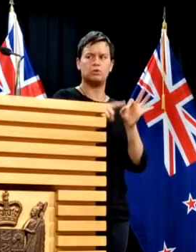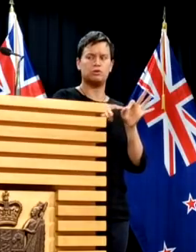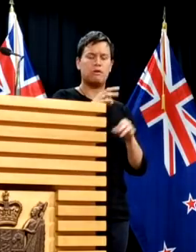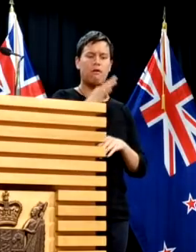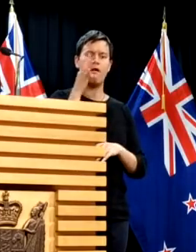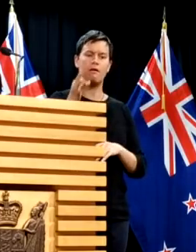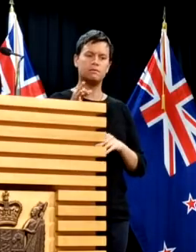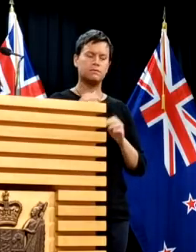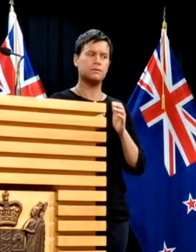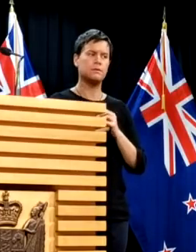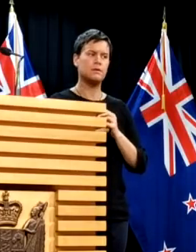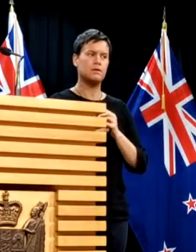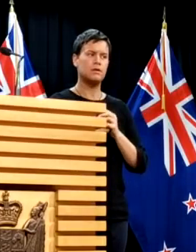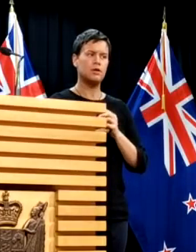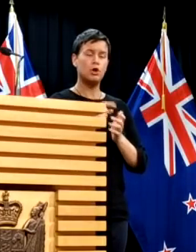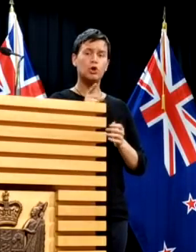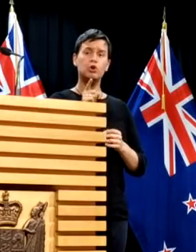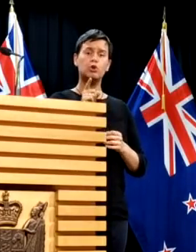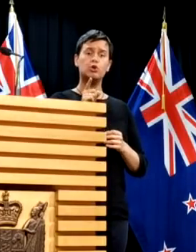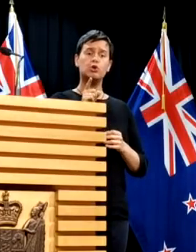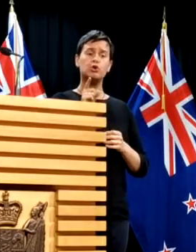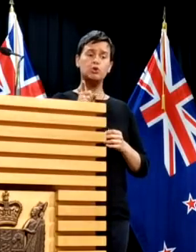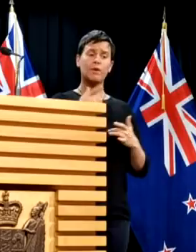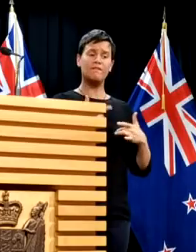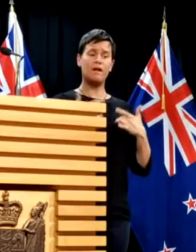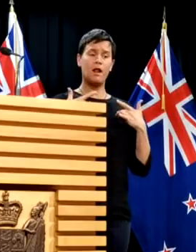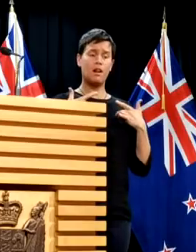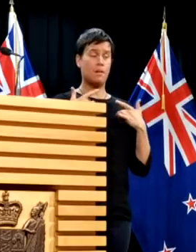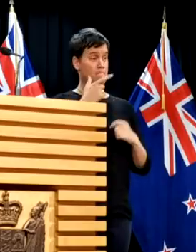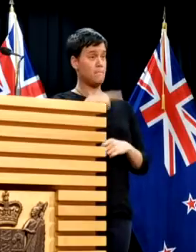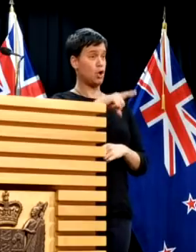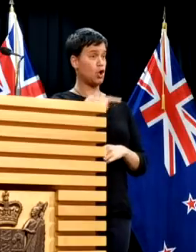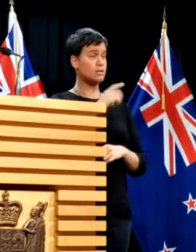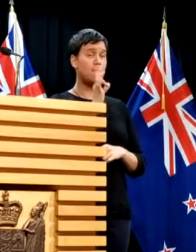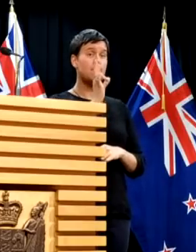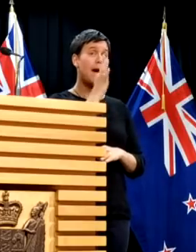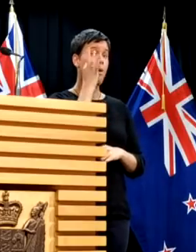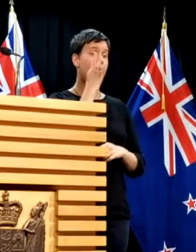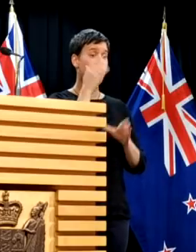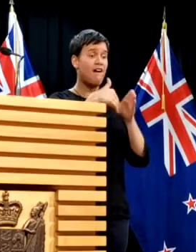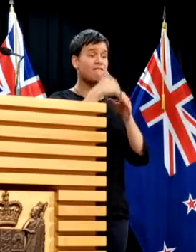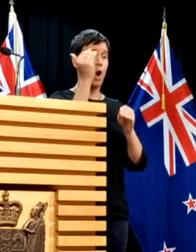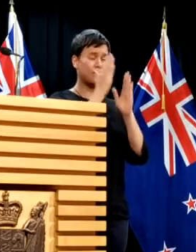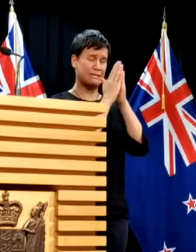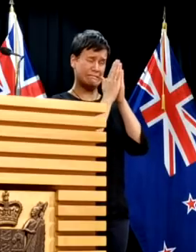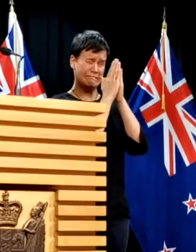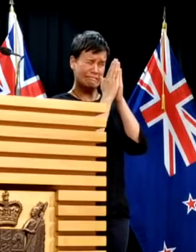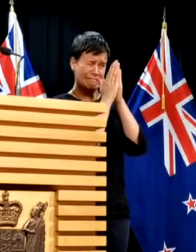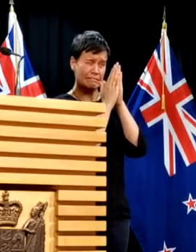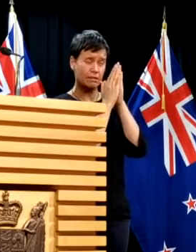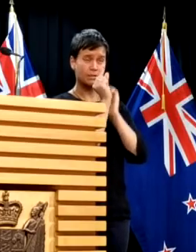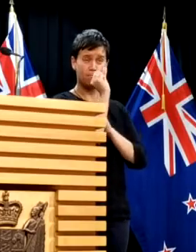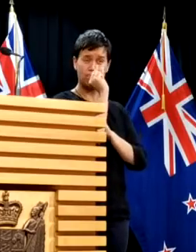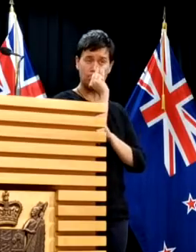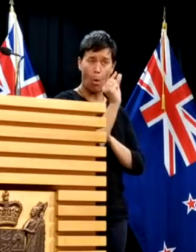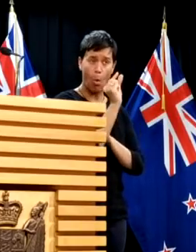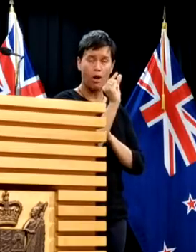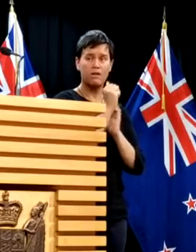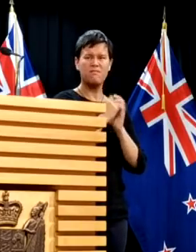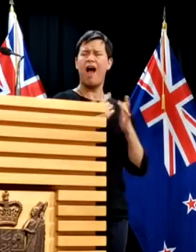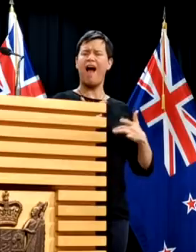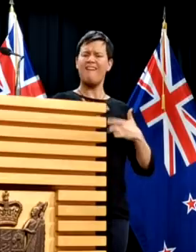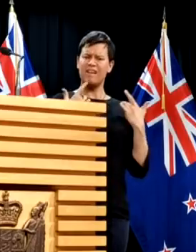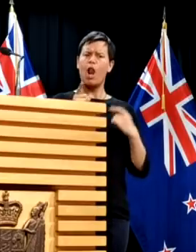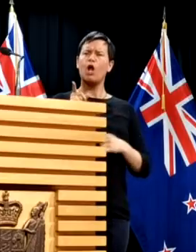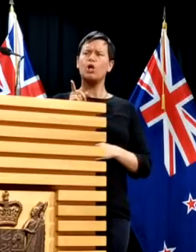like, Do you concede that this, considering that the margin of the vote was so close, even though you suggest that you wouldn't have swayed things, plainly you would have, do